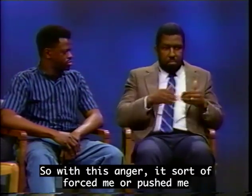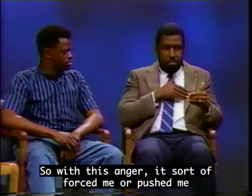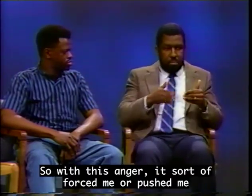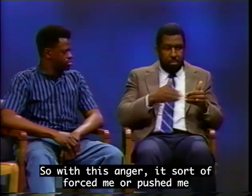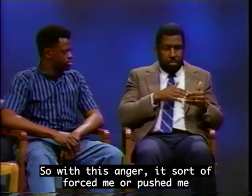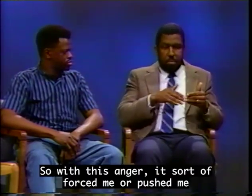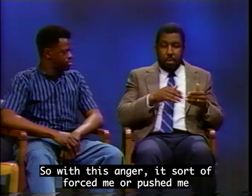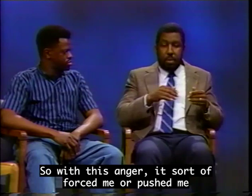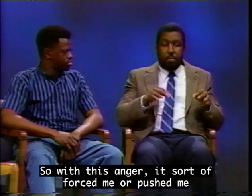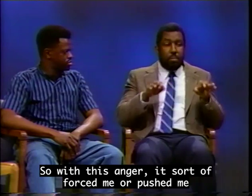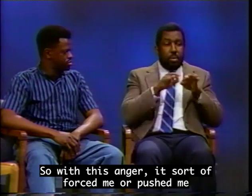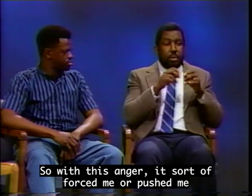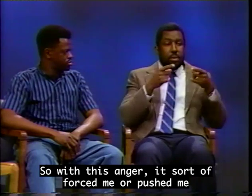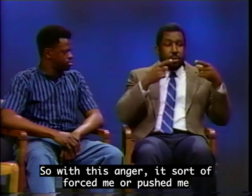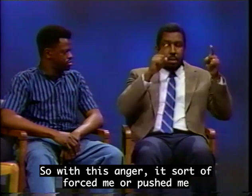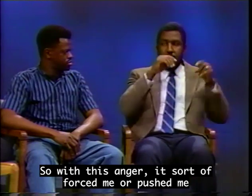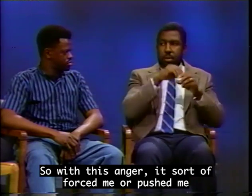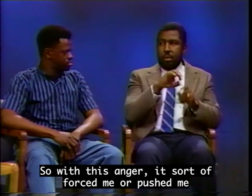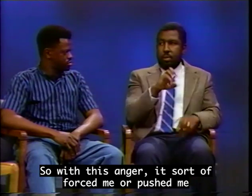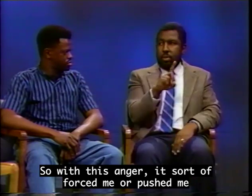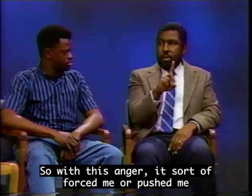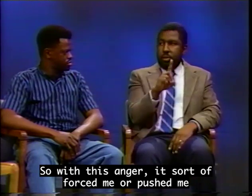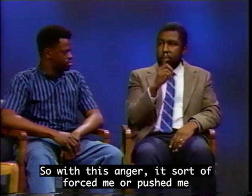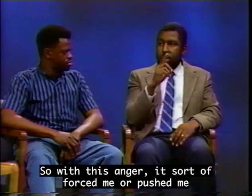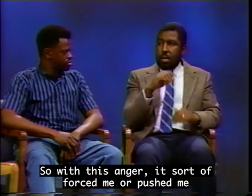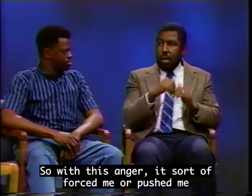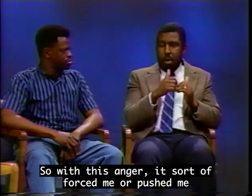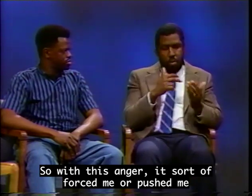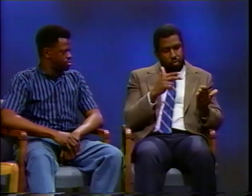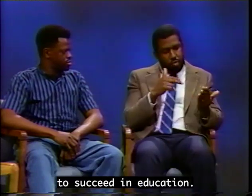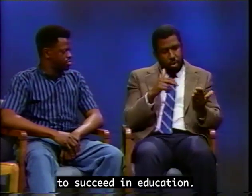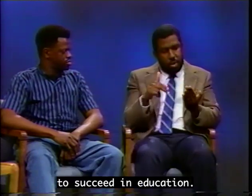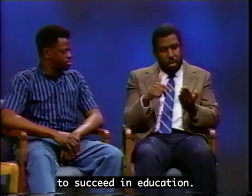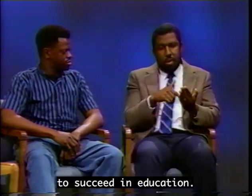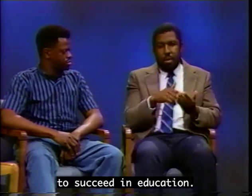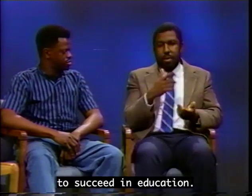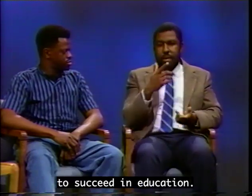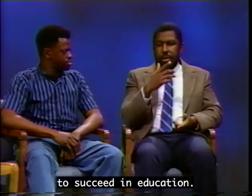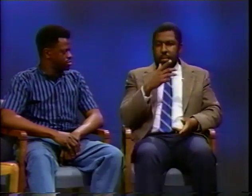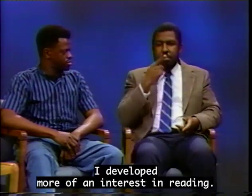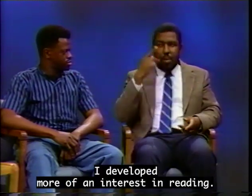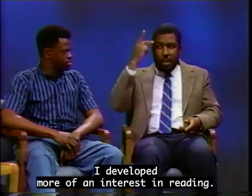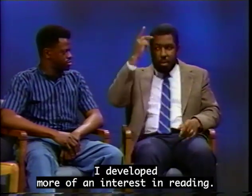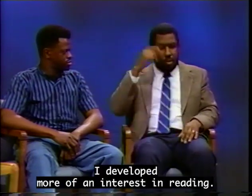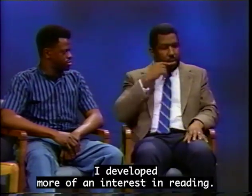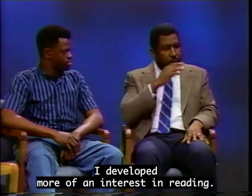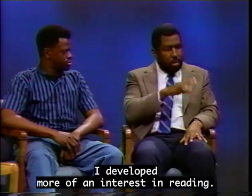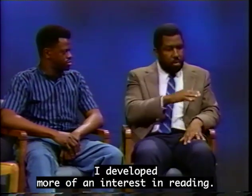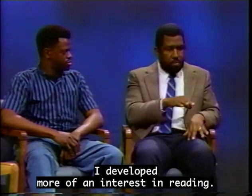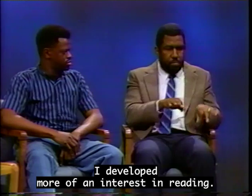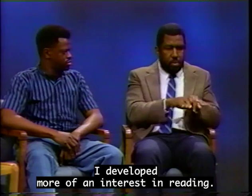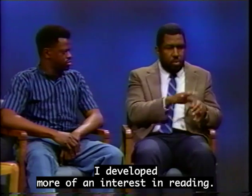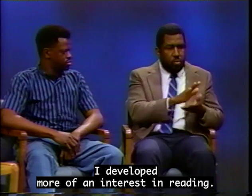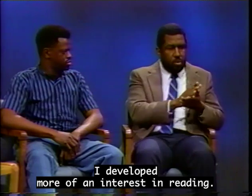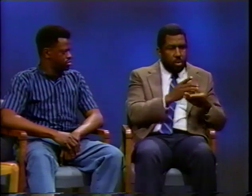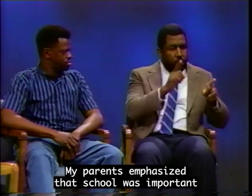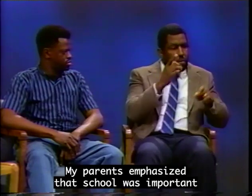So with this anger, it sort of forced me or pushed me to succeed in education. I developed more of an interest in reading. My